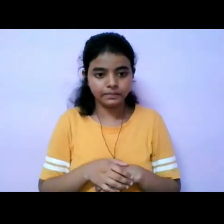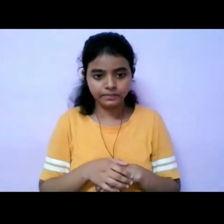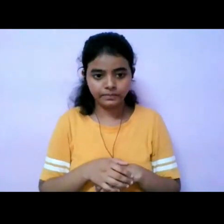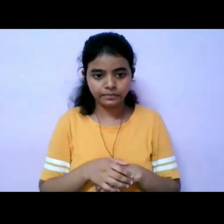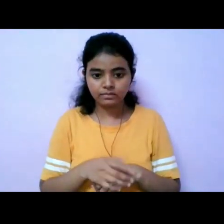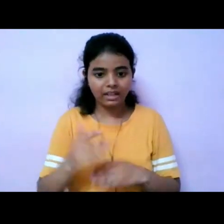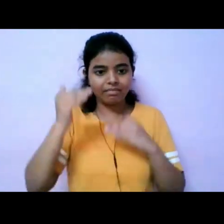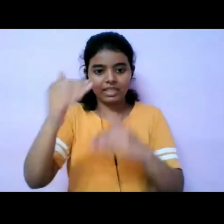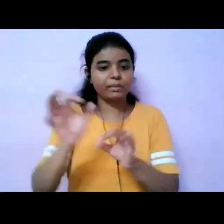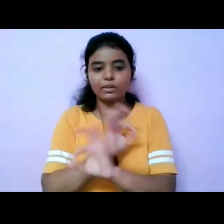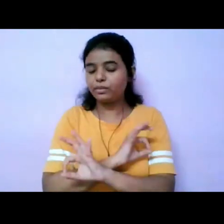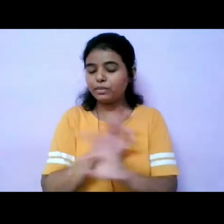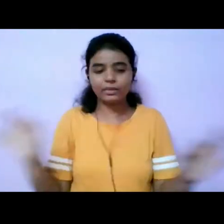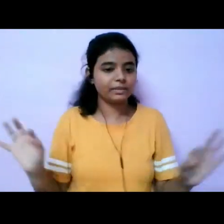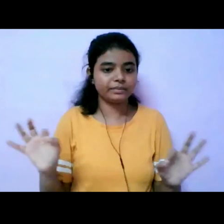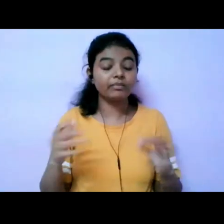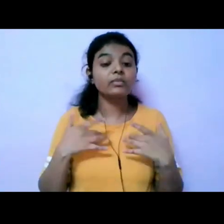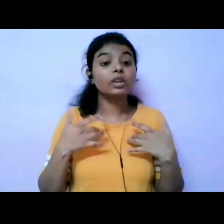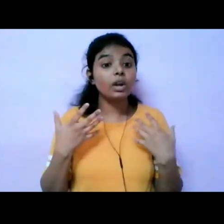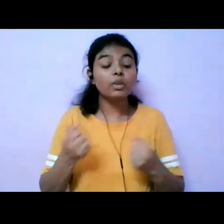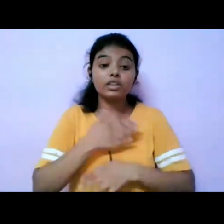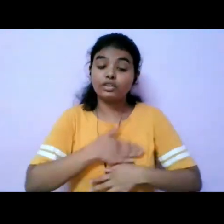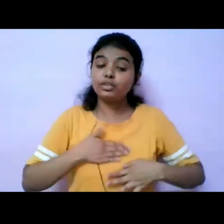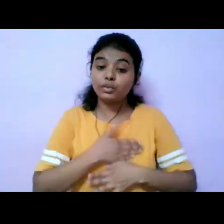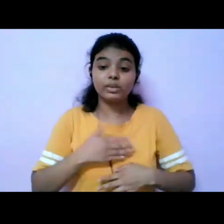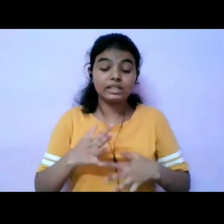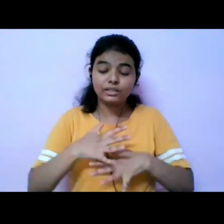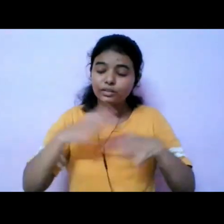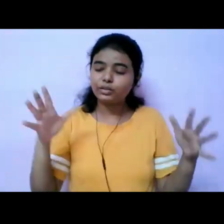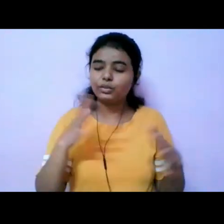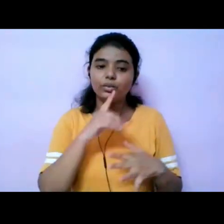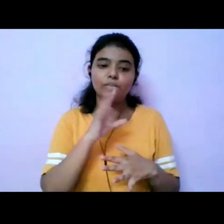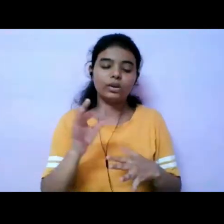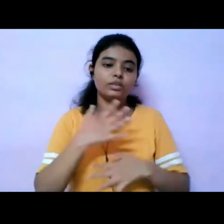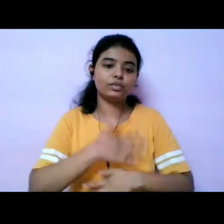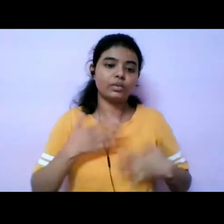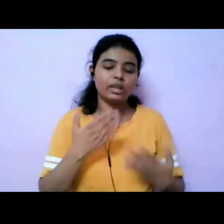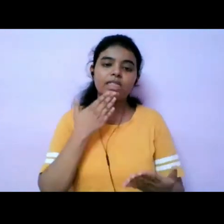There's no limitation on this. I have enjoyed this immensely. So thank you.